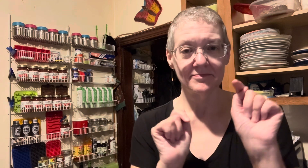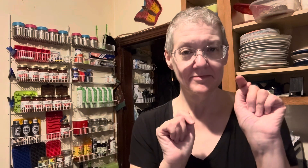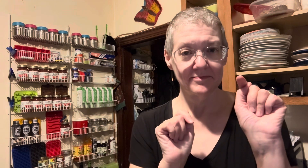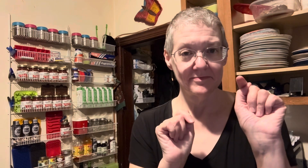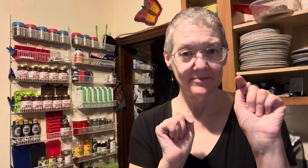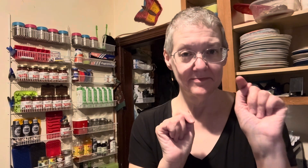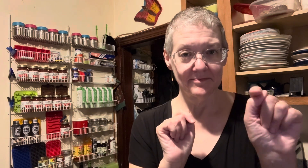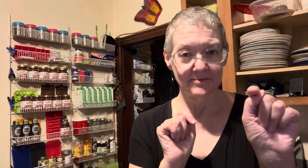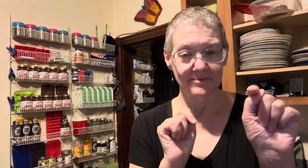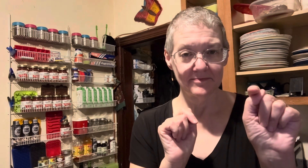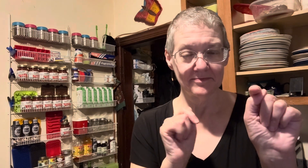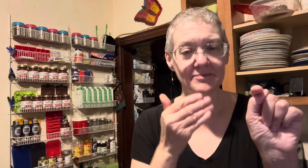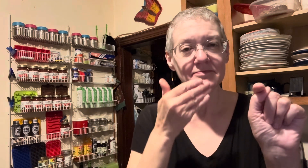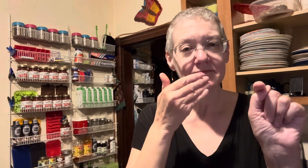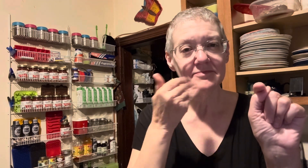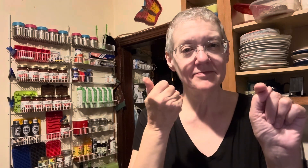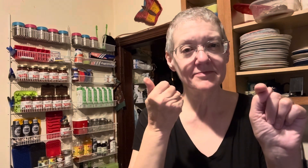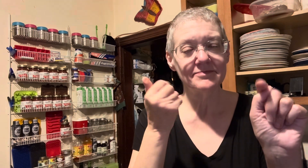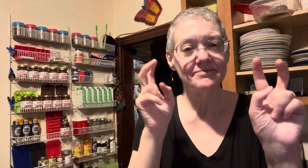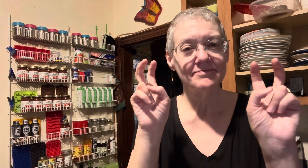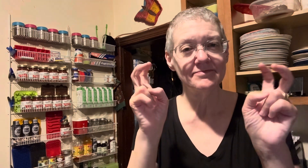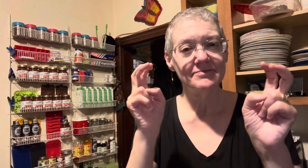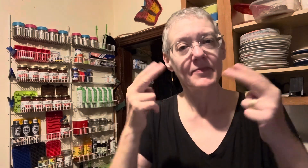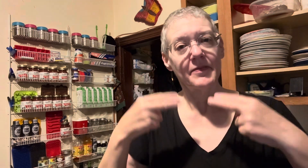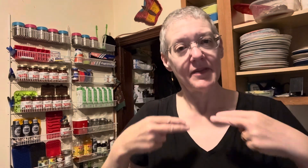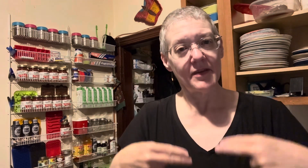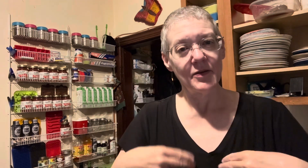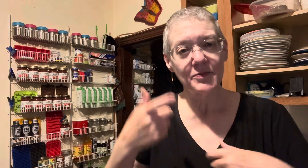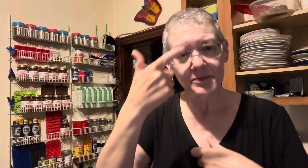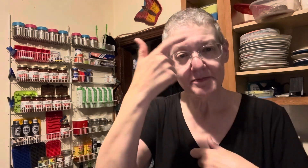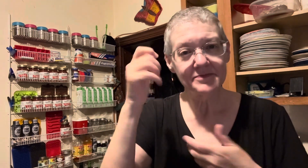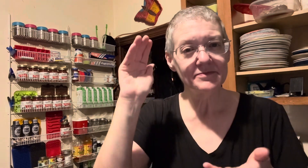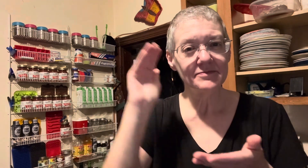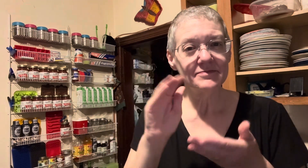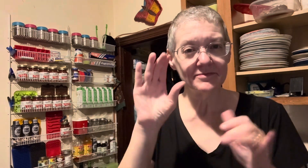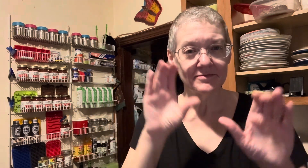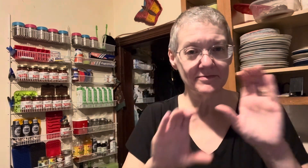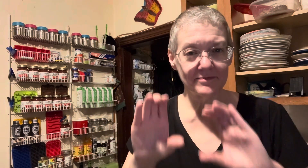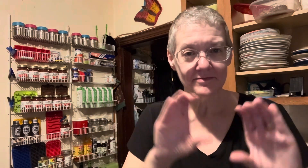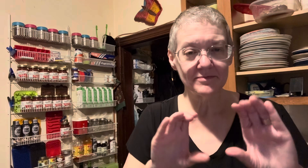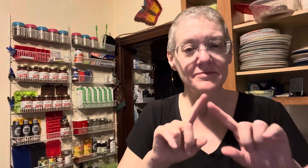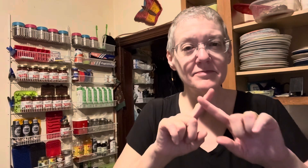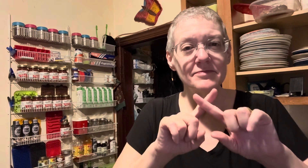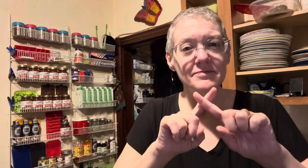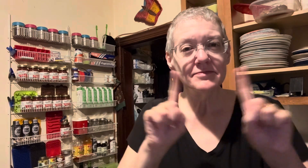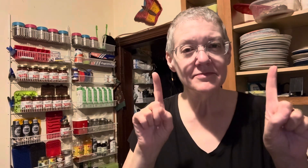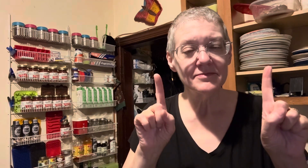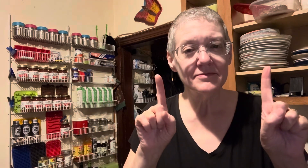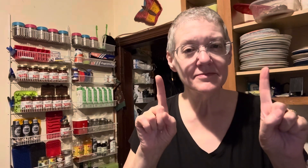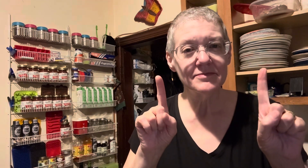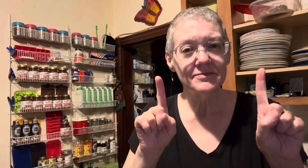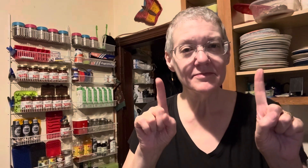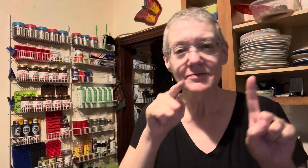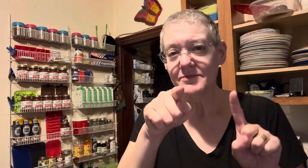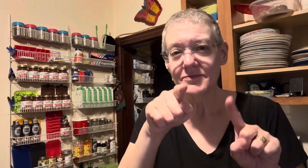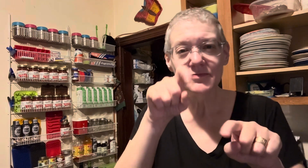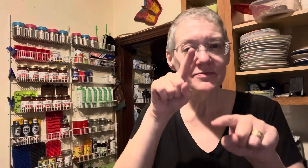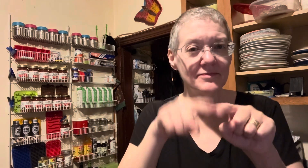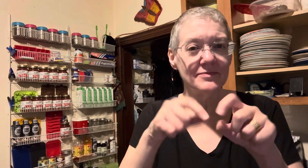the Zevia is going to be healthier because there's less chemicals. But to be honest, you cannot